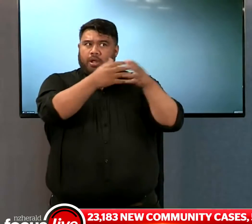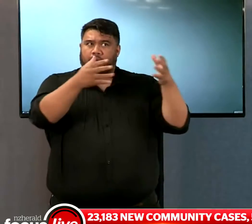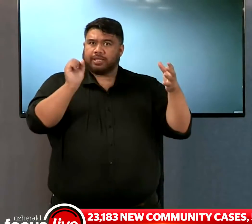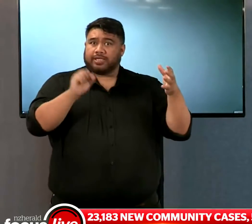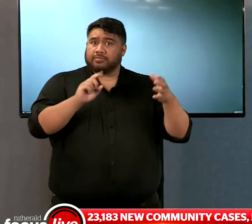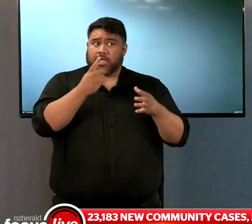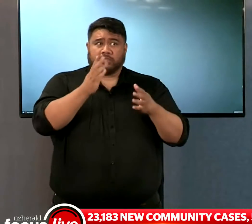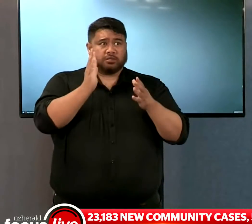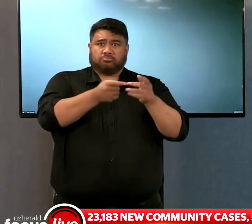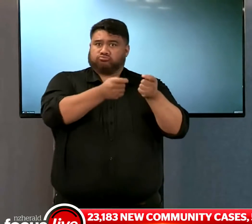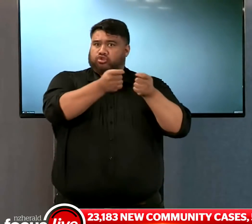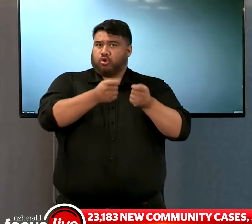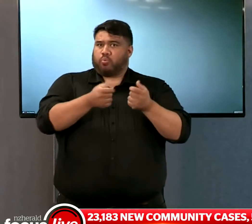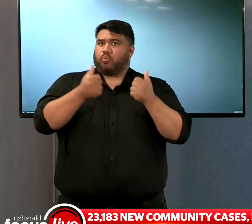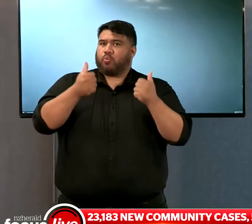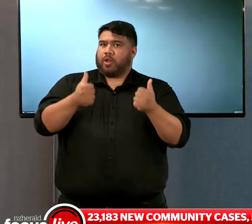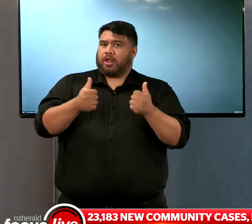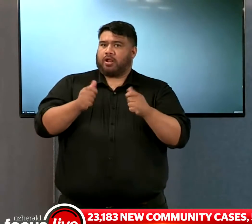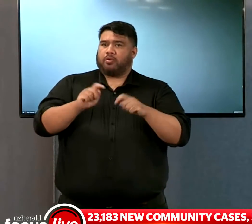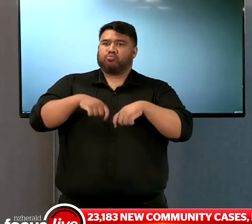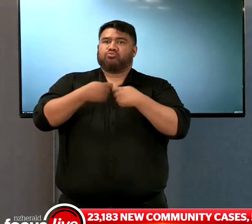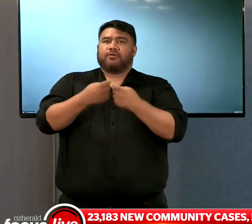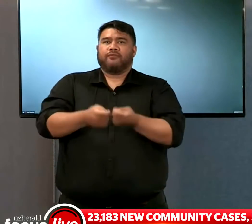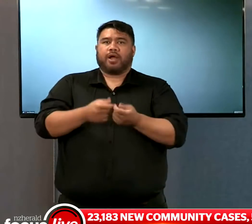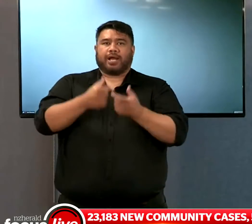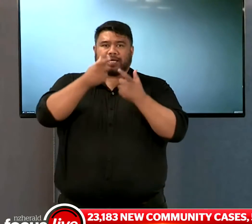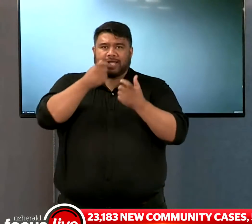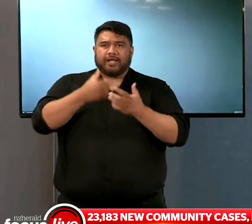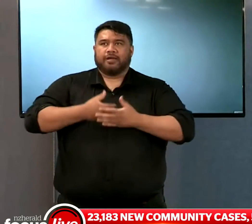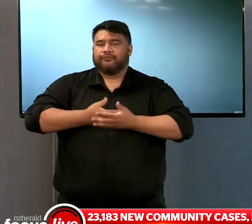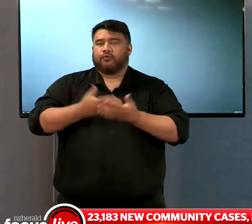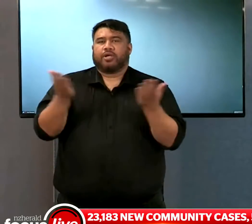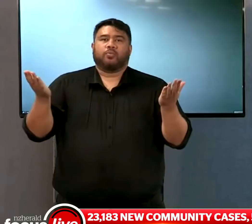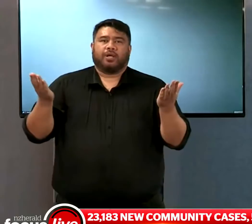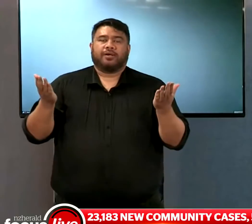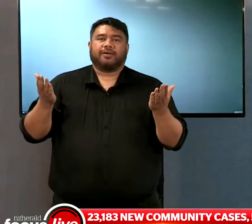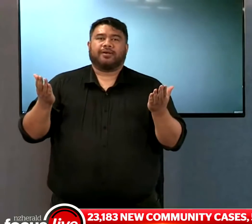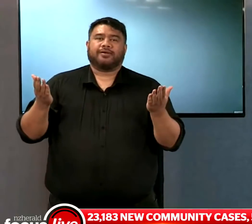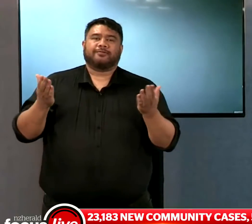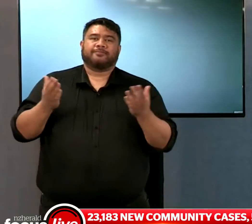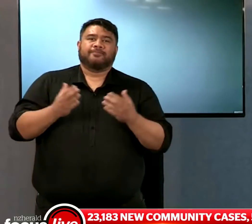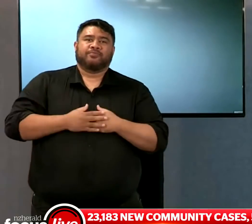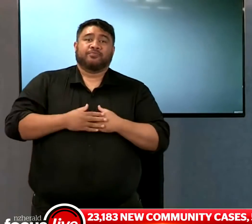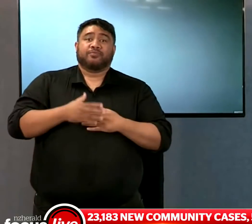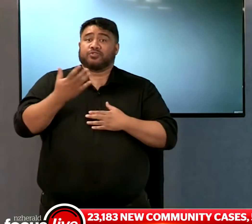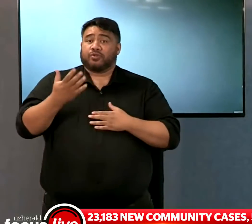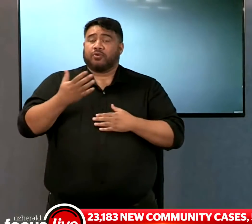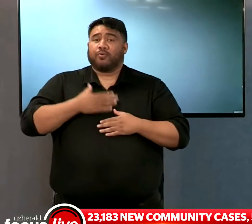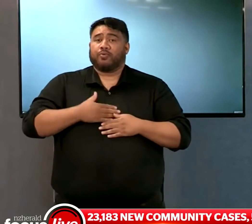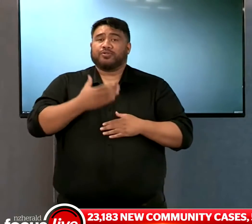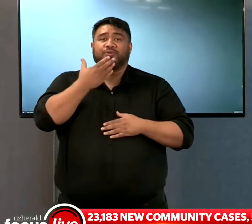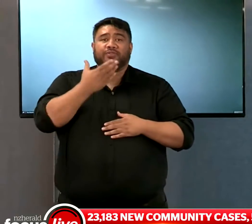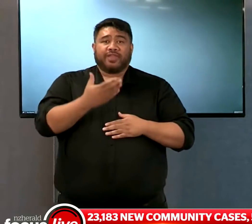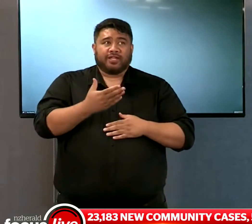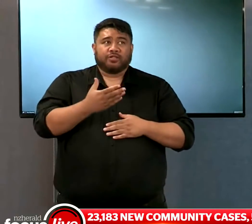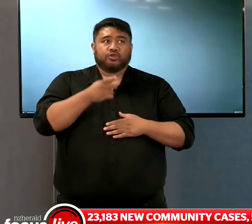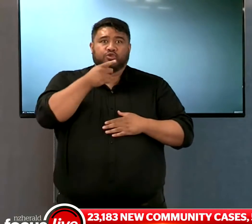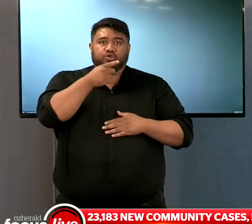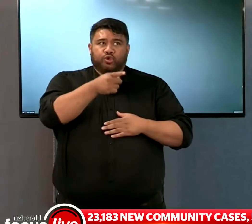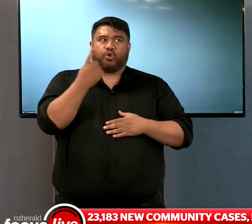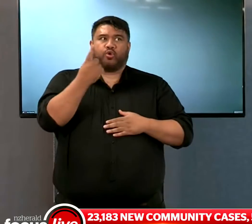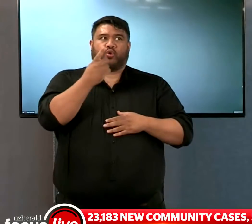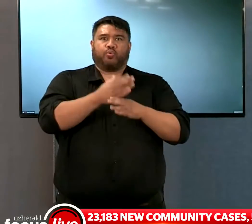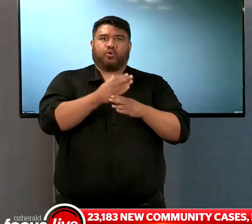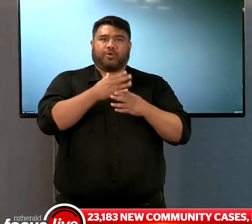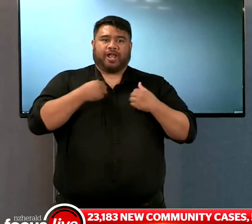are managing to provide care safely for anyone who needs it. So I do want to acknowledge and thank our healthcare workforce